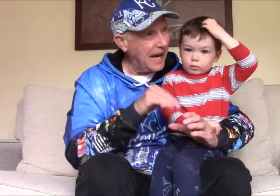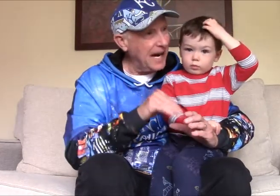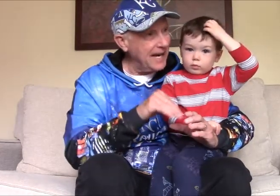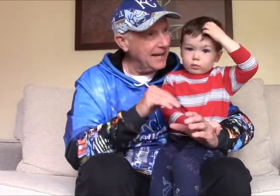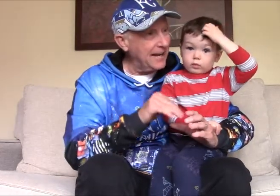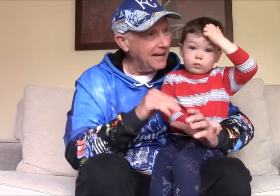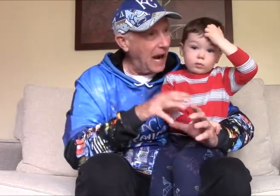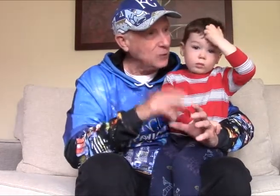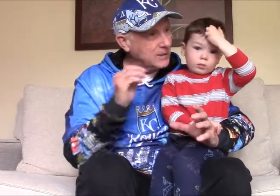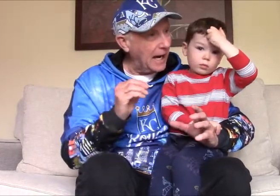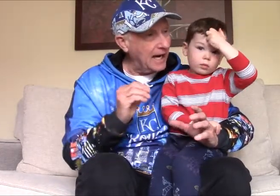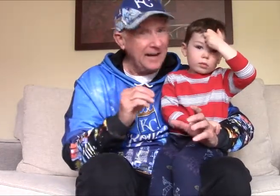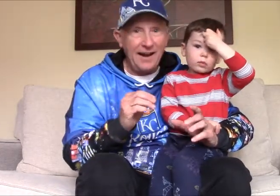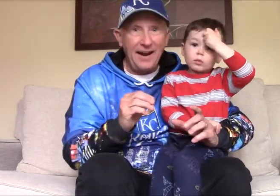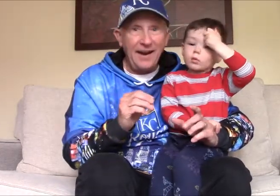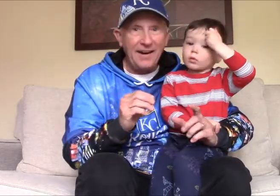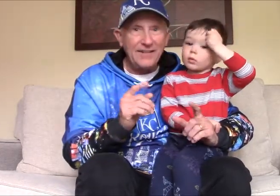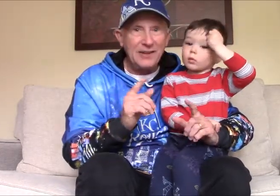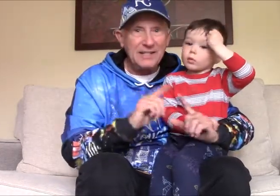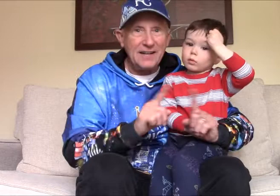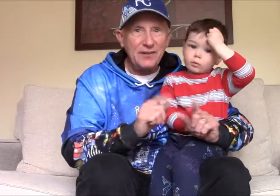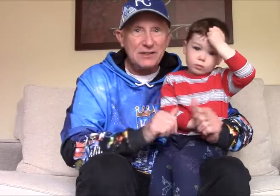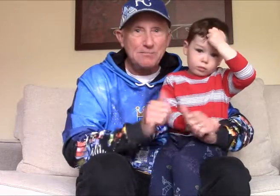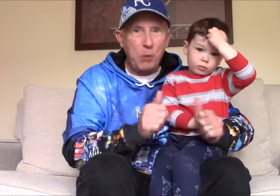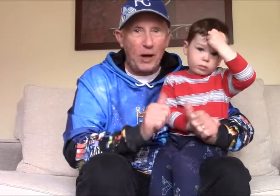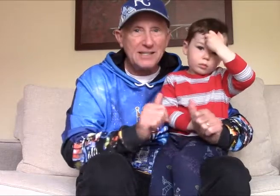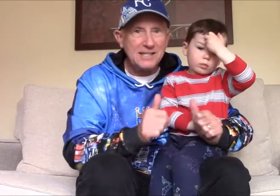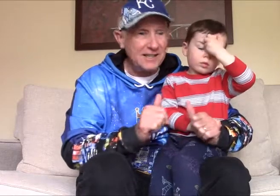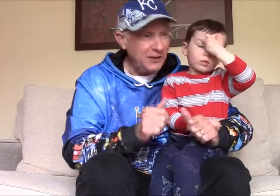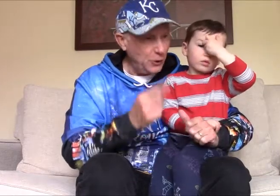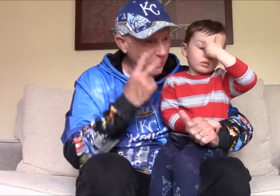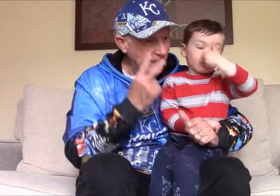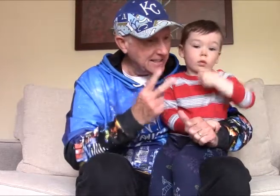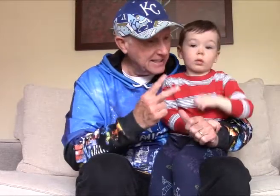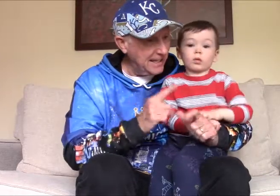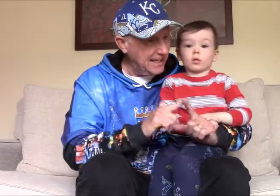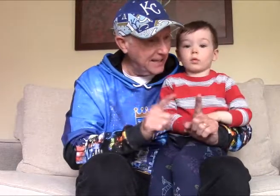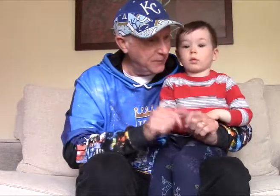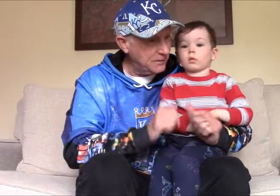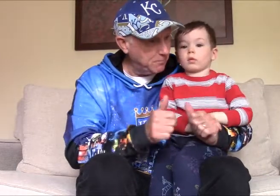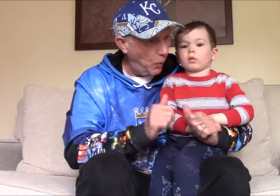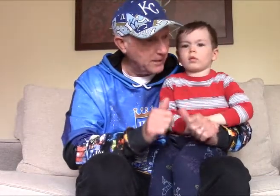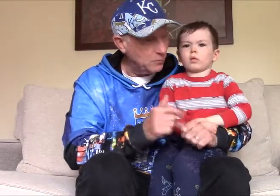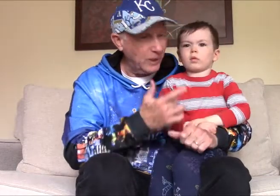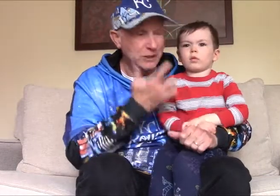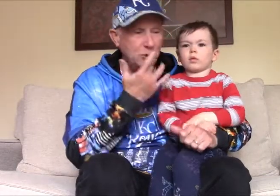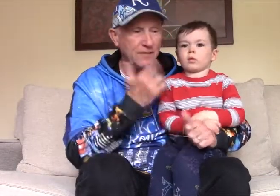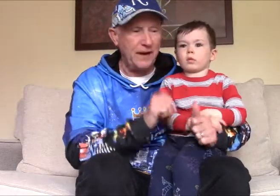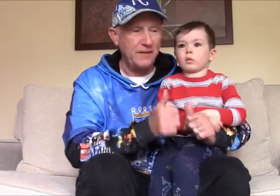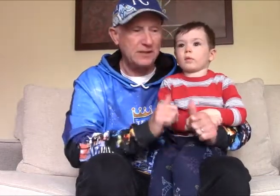inside and outside? There's different sports. You got to see different sport. What is your favorite